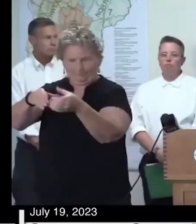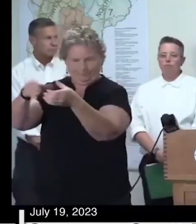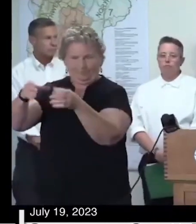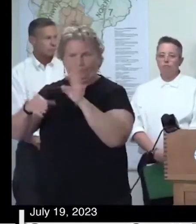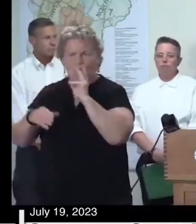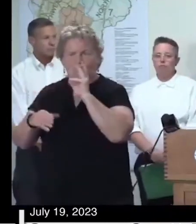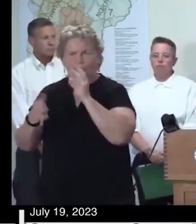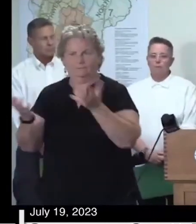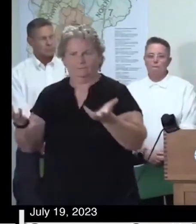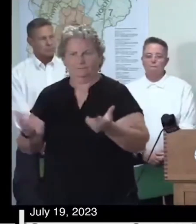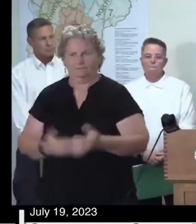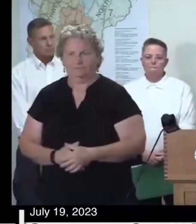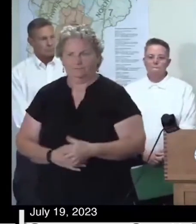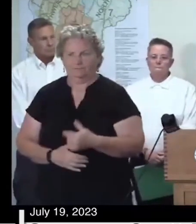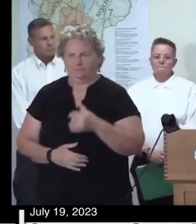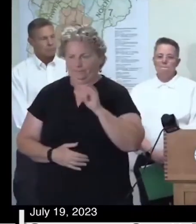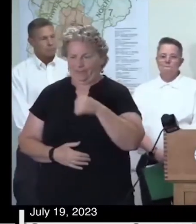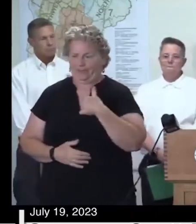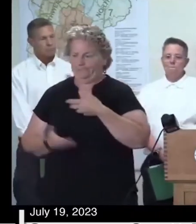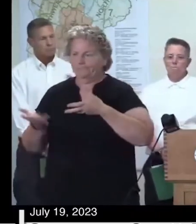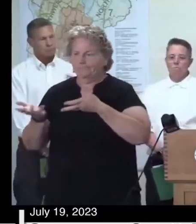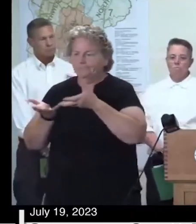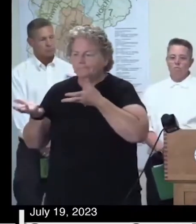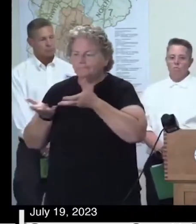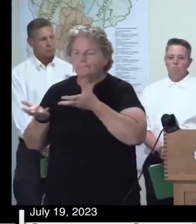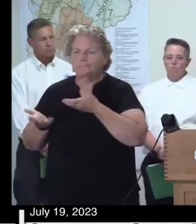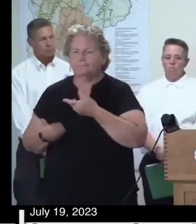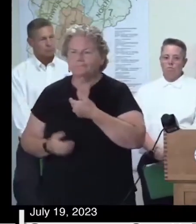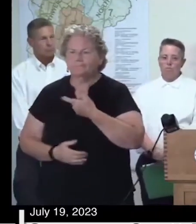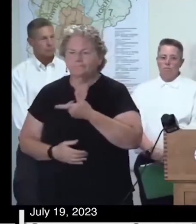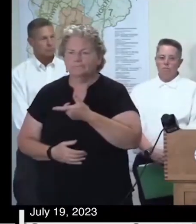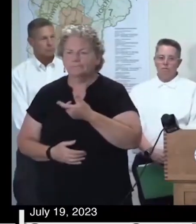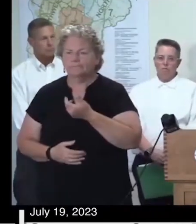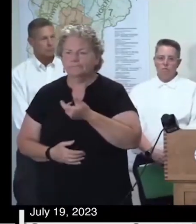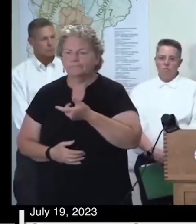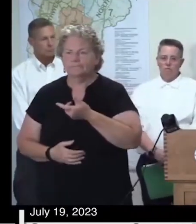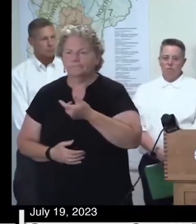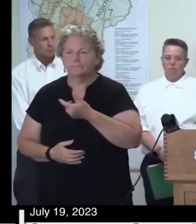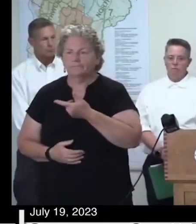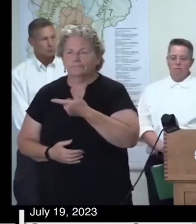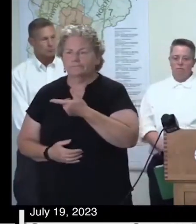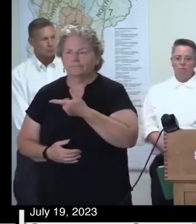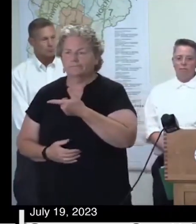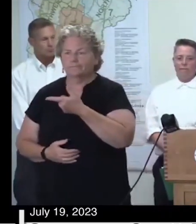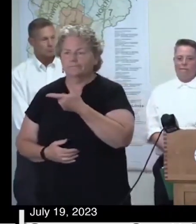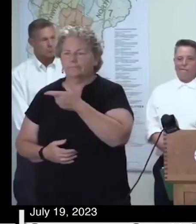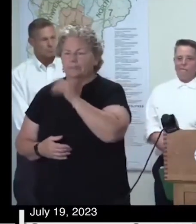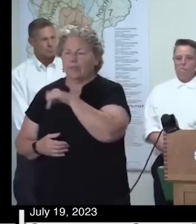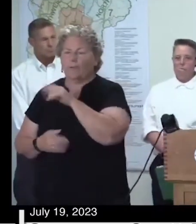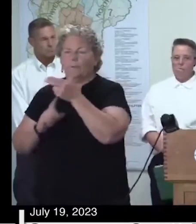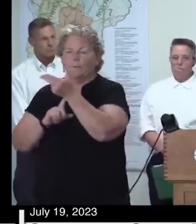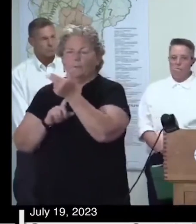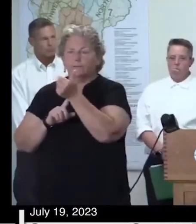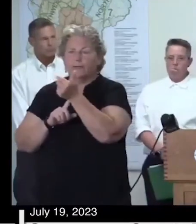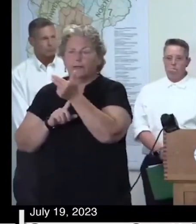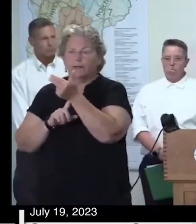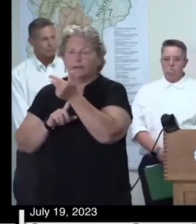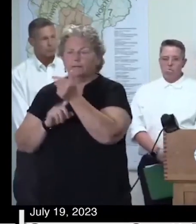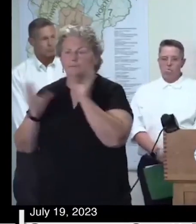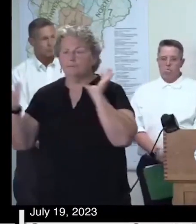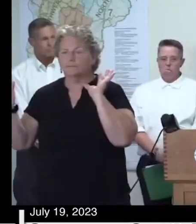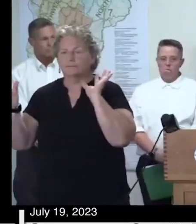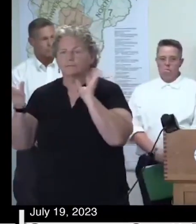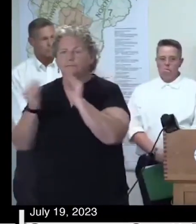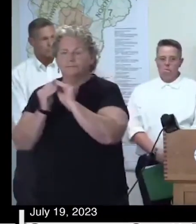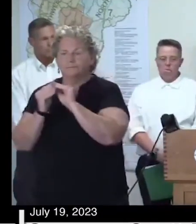some change in ownership of that facility for decades. But these folks came in, they were